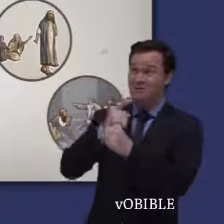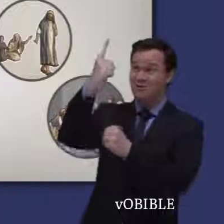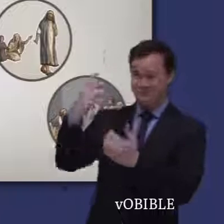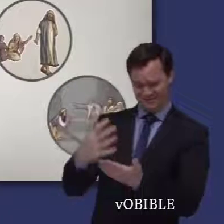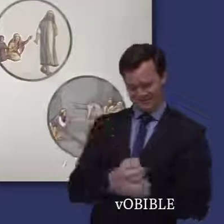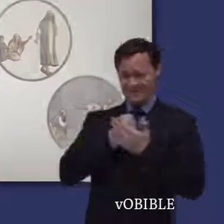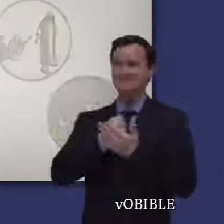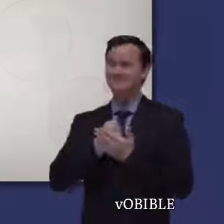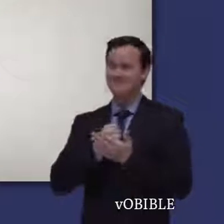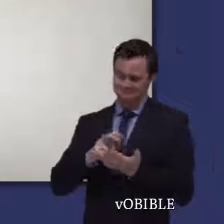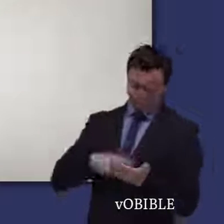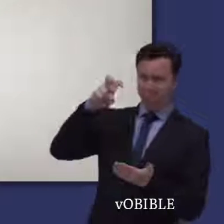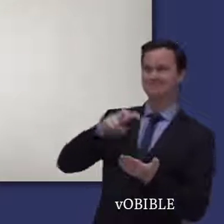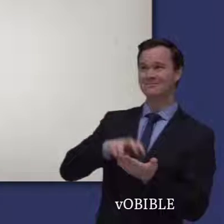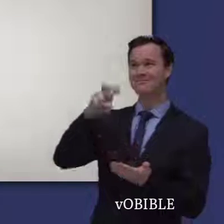salvation."